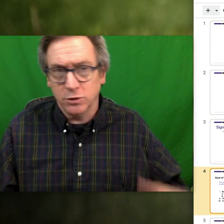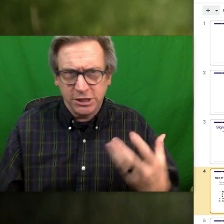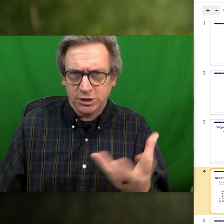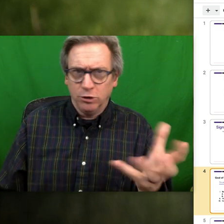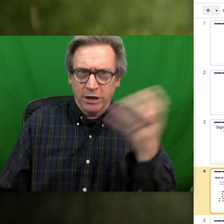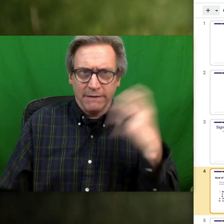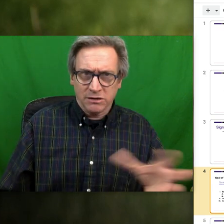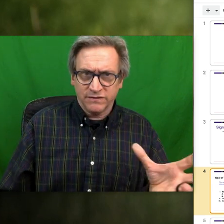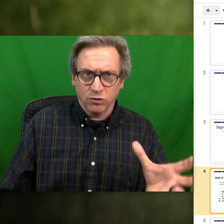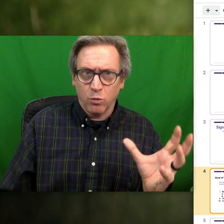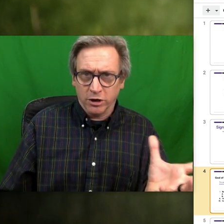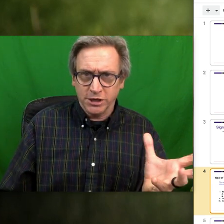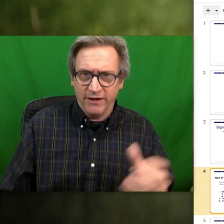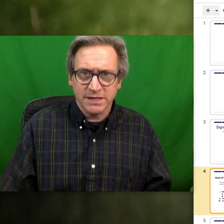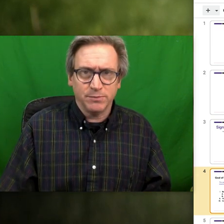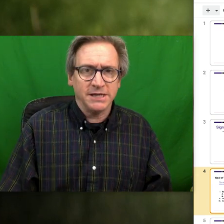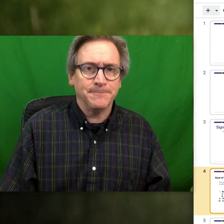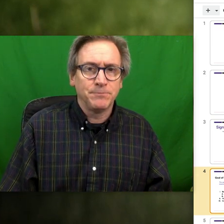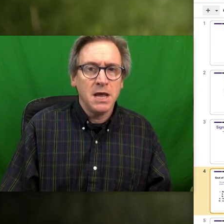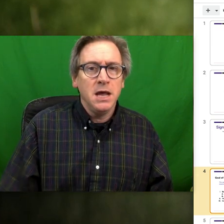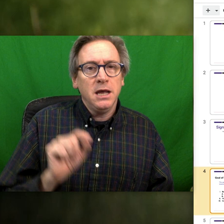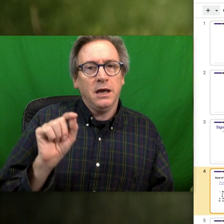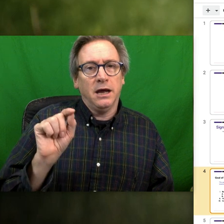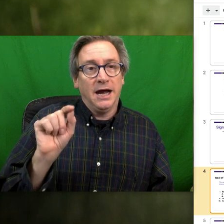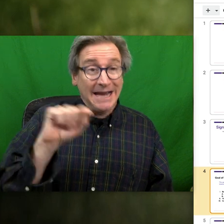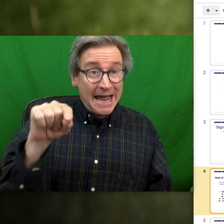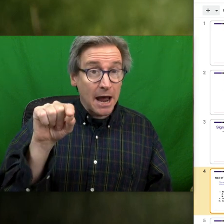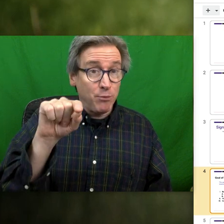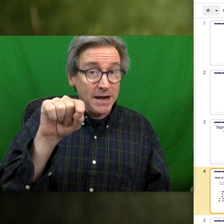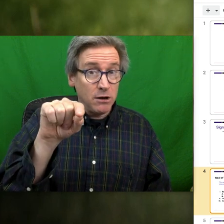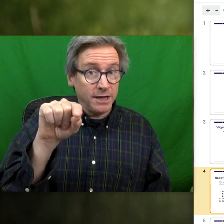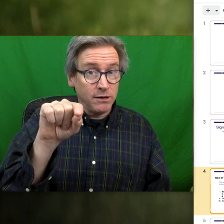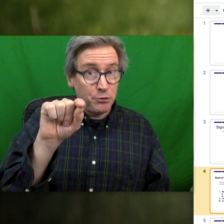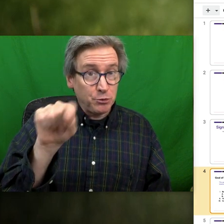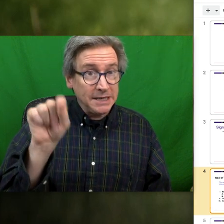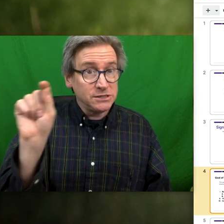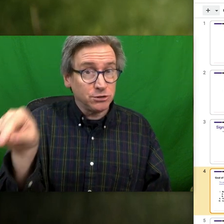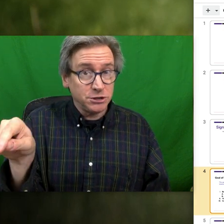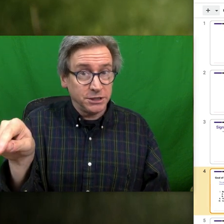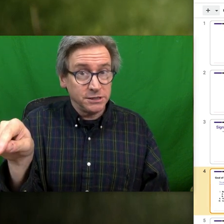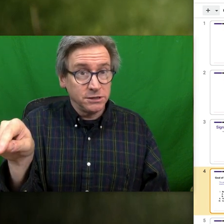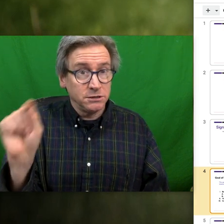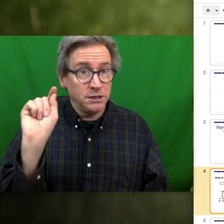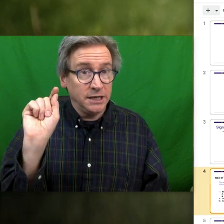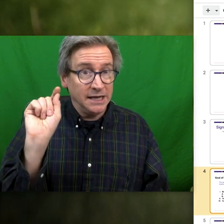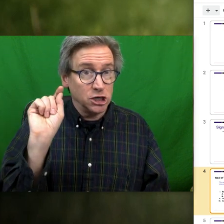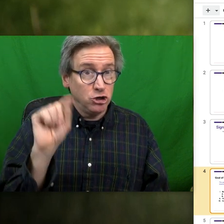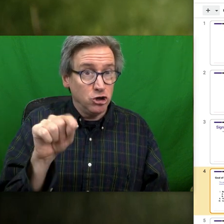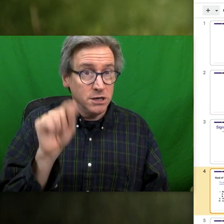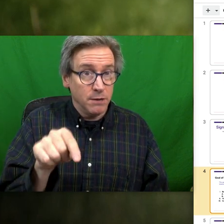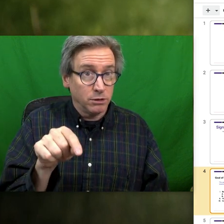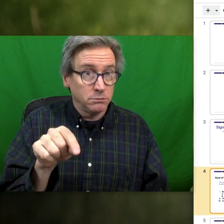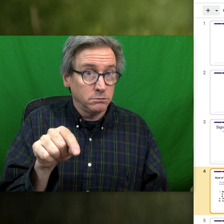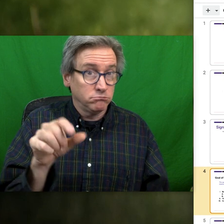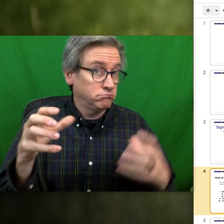And so she's looking around the house for where she may have misplaced it. Again, I point out that three searches is a